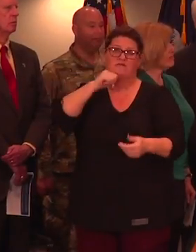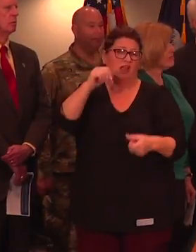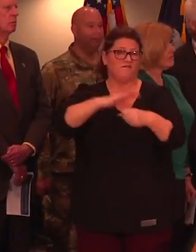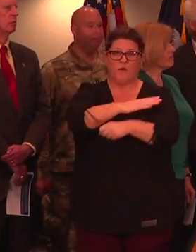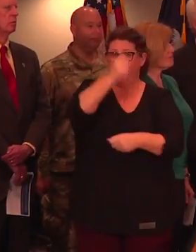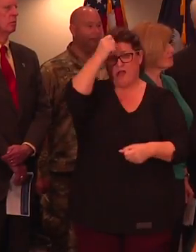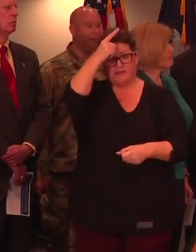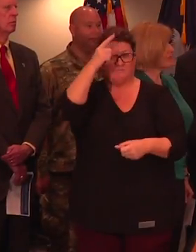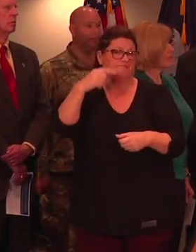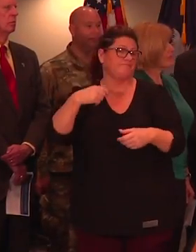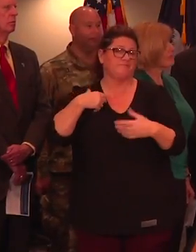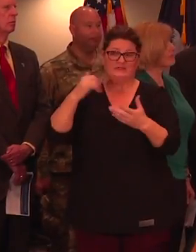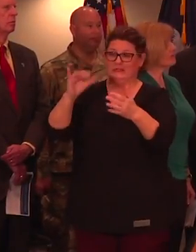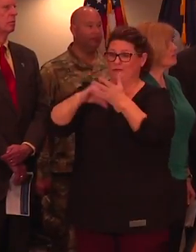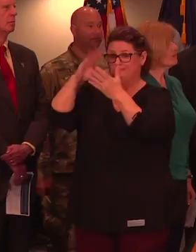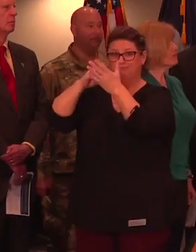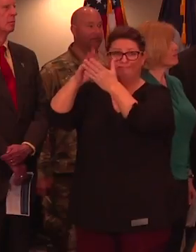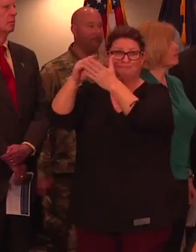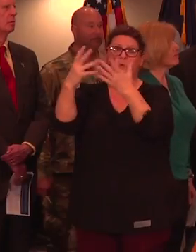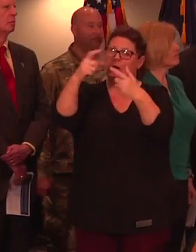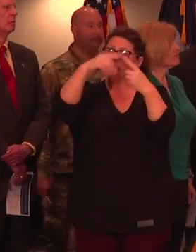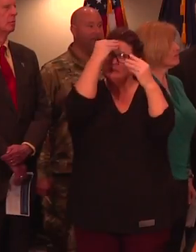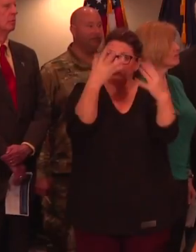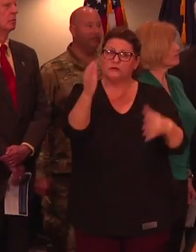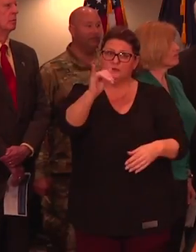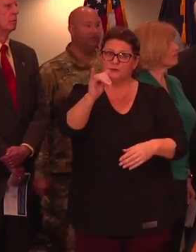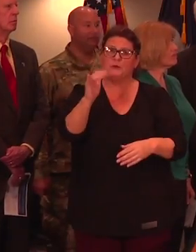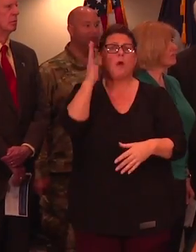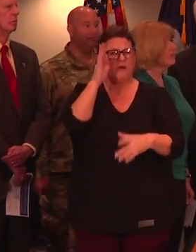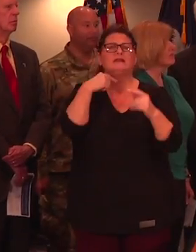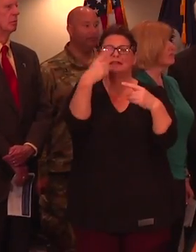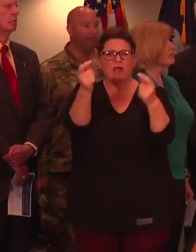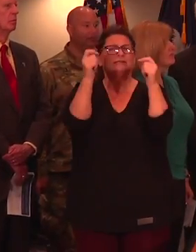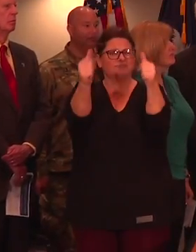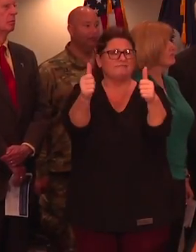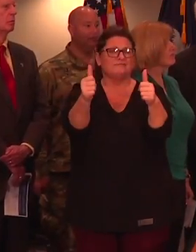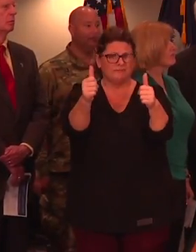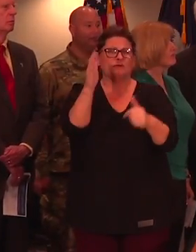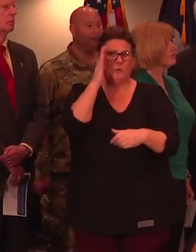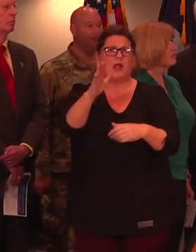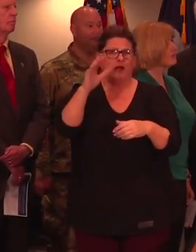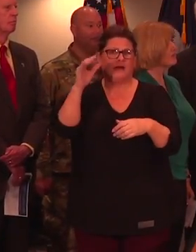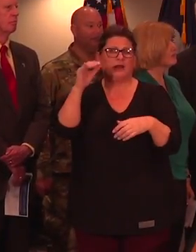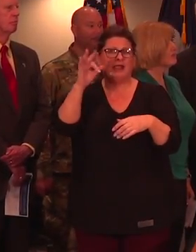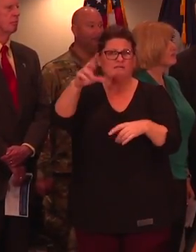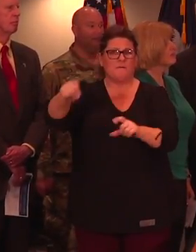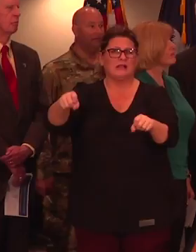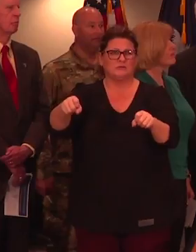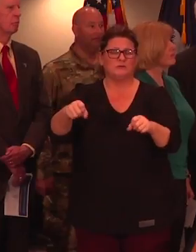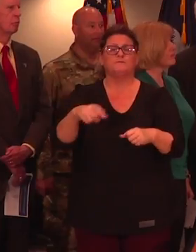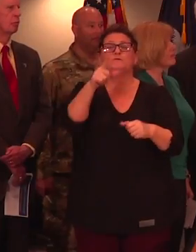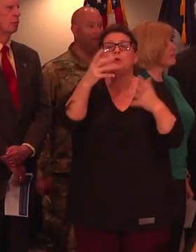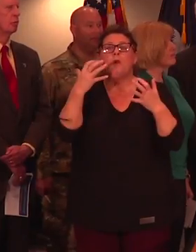public informed. As we learn more, we will continue to provide updates as quickly and as timely as possible. For the latest information,